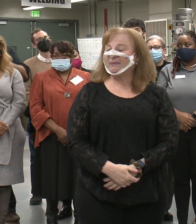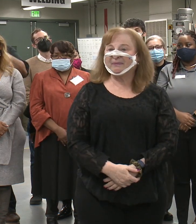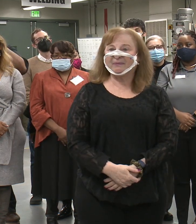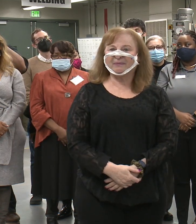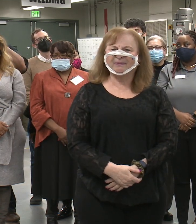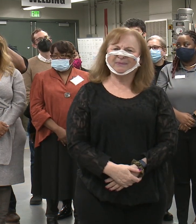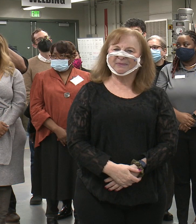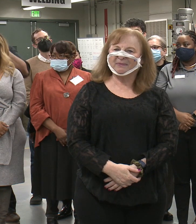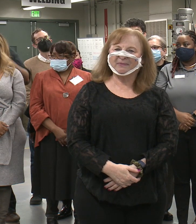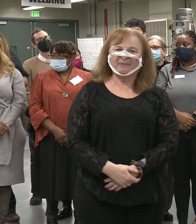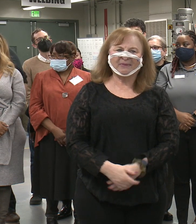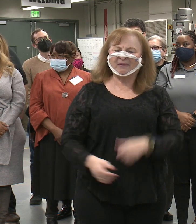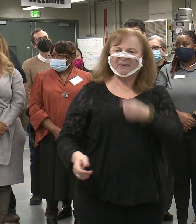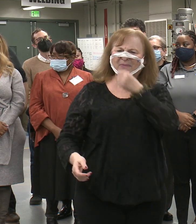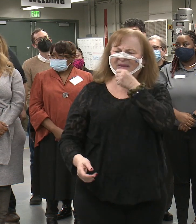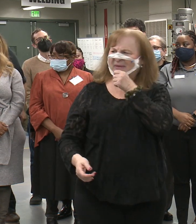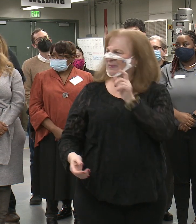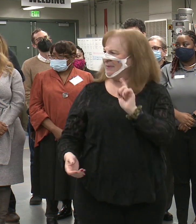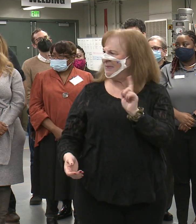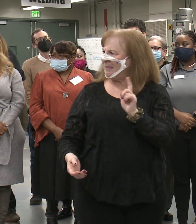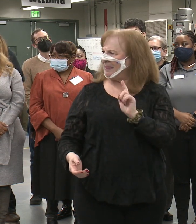Oh, he's got to turn the mic on first. Sorry.